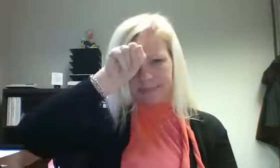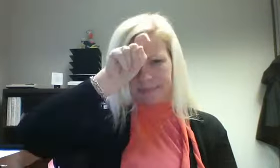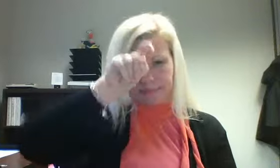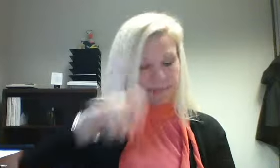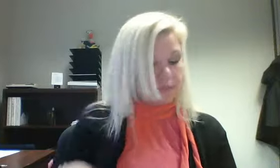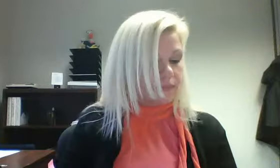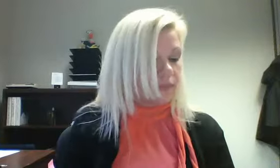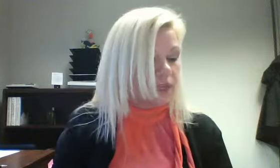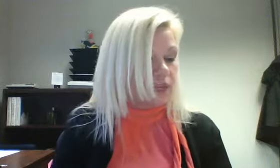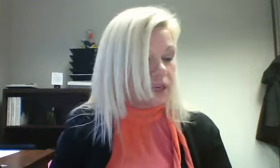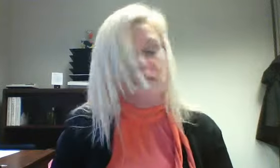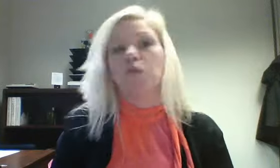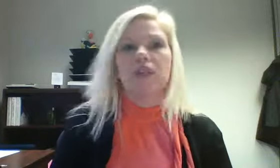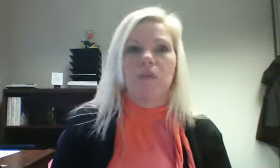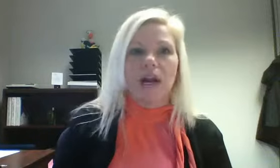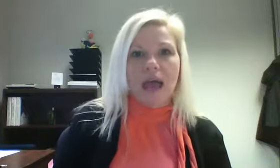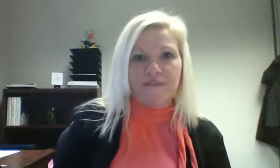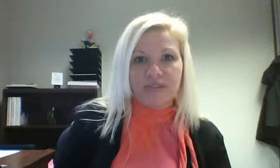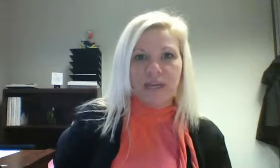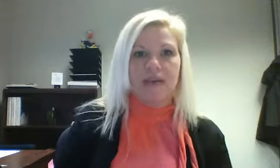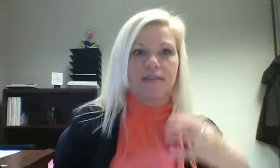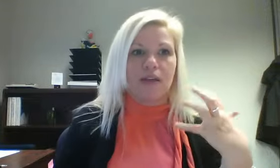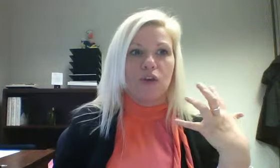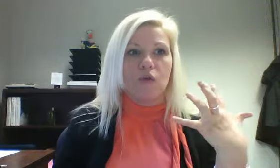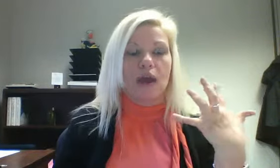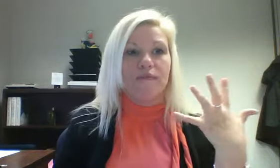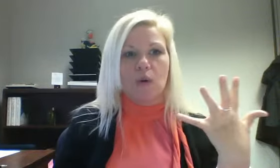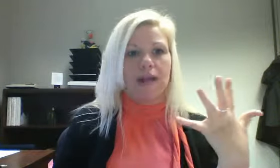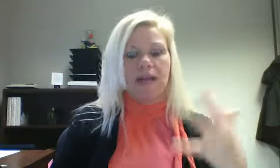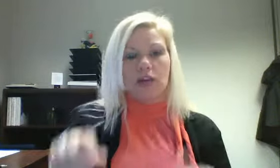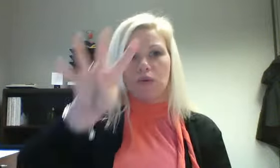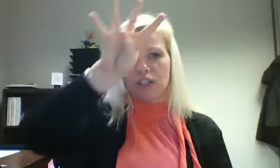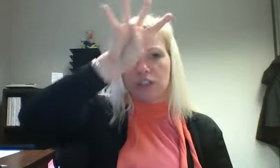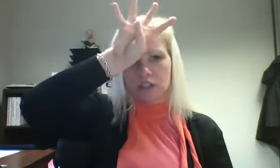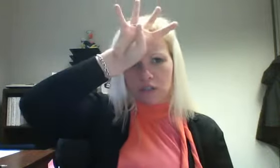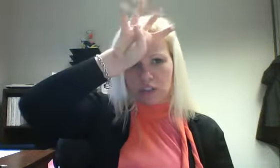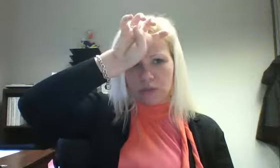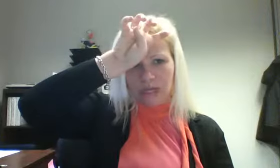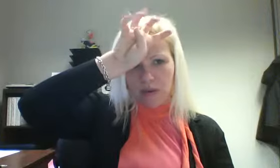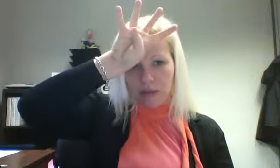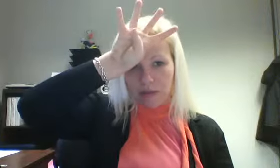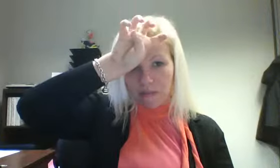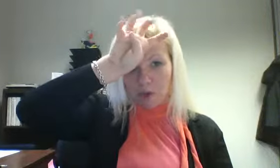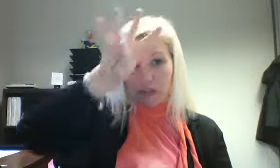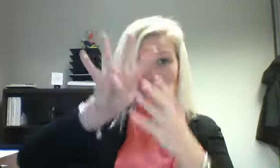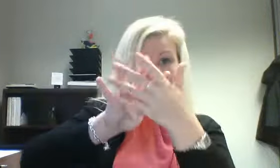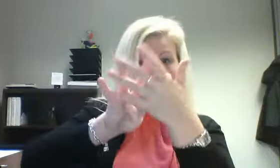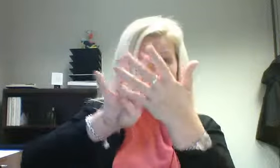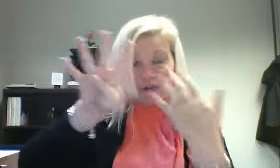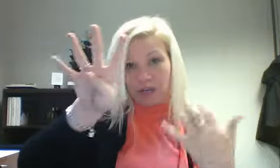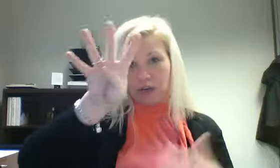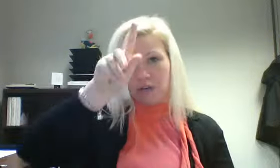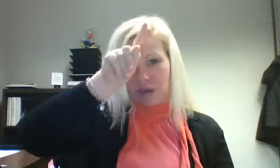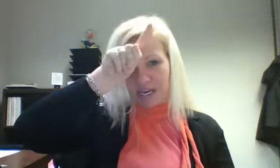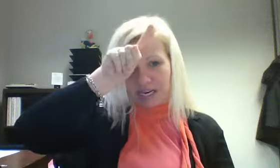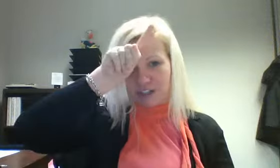And if you really want to emphasize that you have no idea, you can do that with multiple fingers, right? Not just